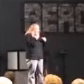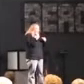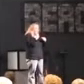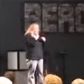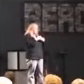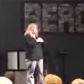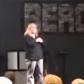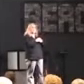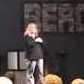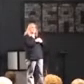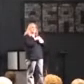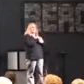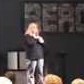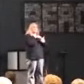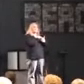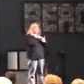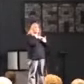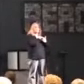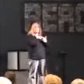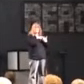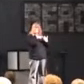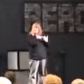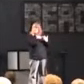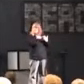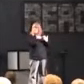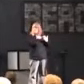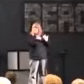I hear about, what,